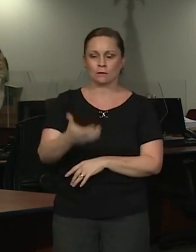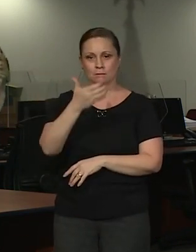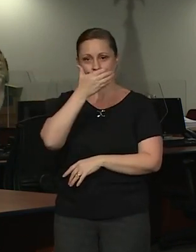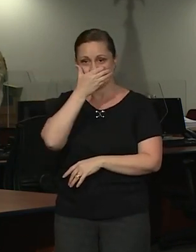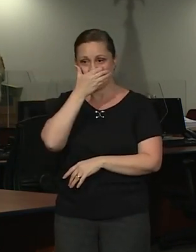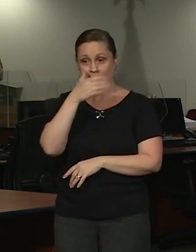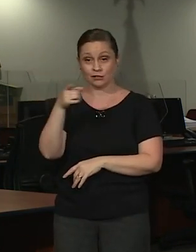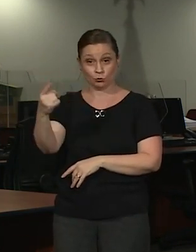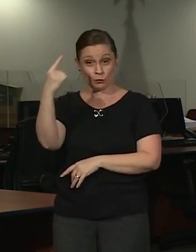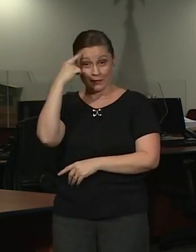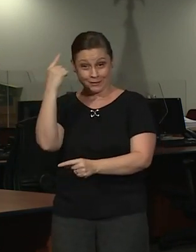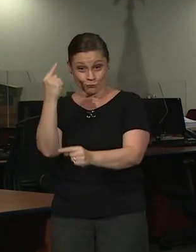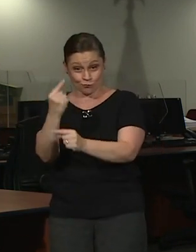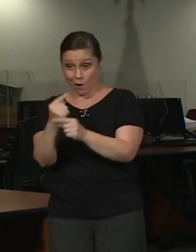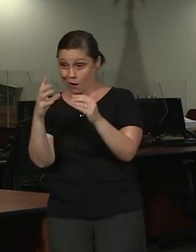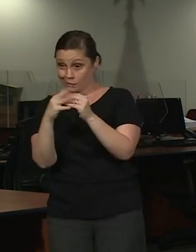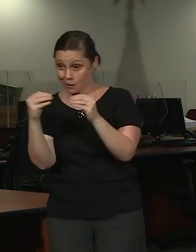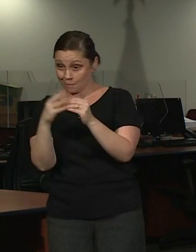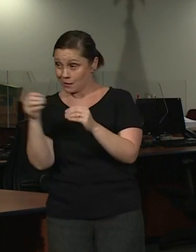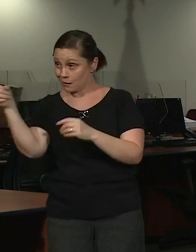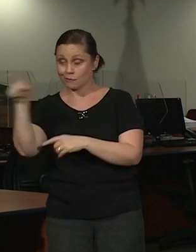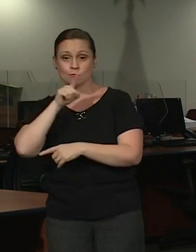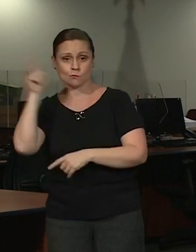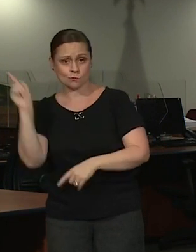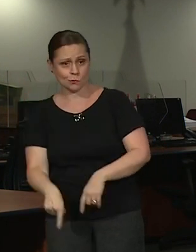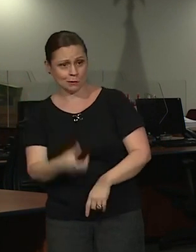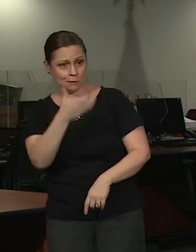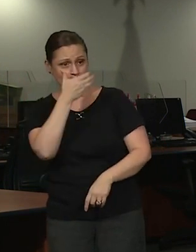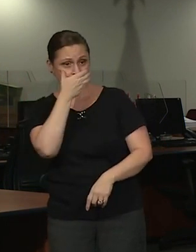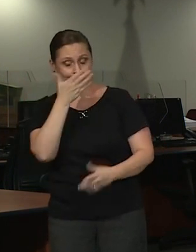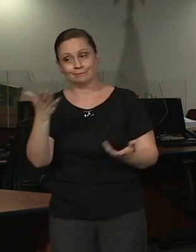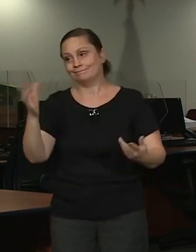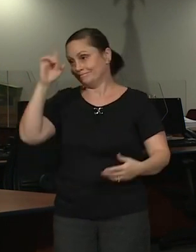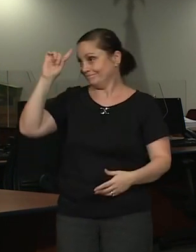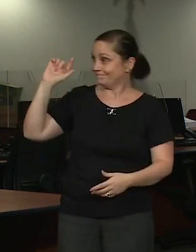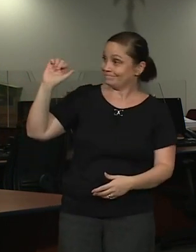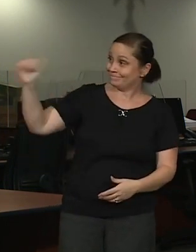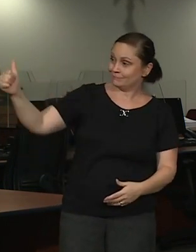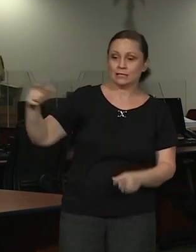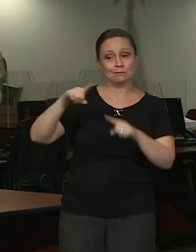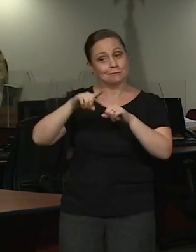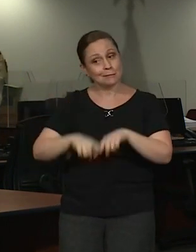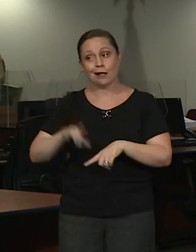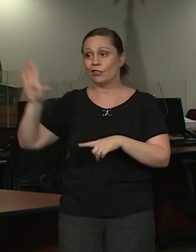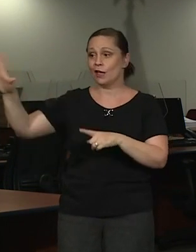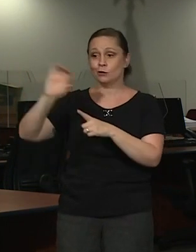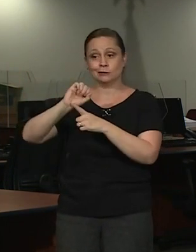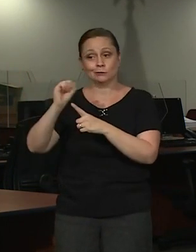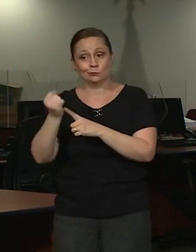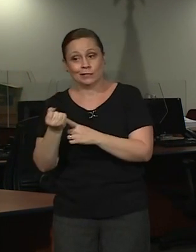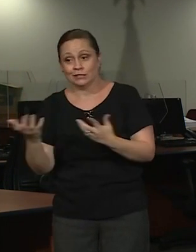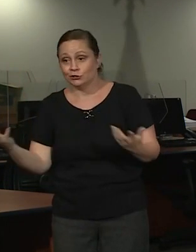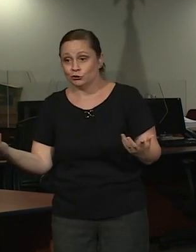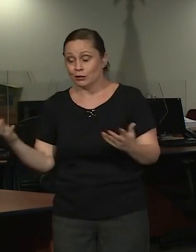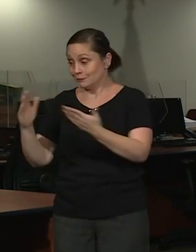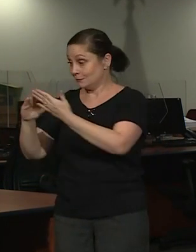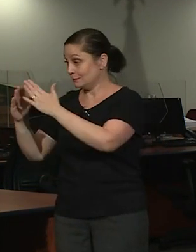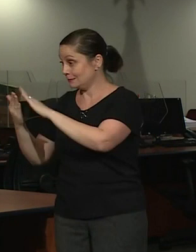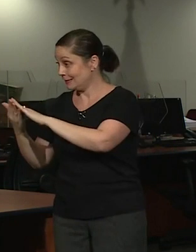order? That's up to them. Depends on the circumstances as they see them. No two cities are